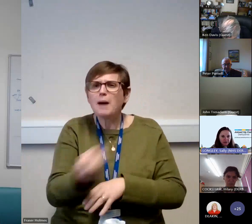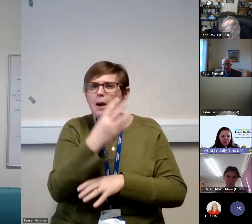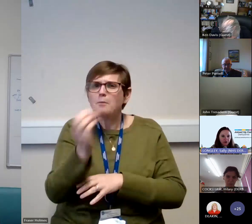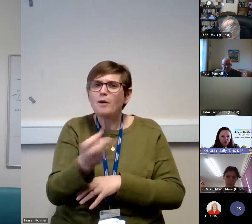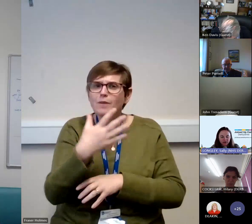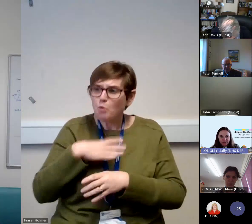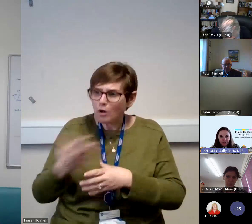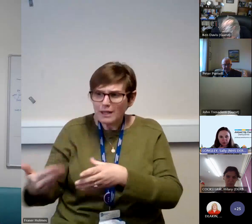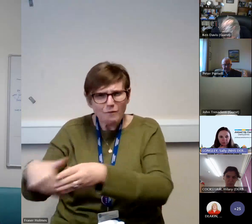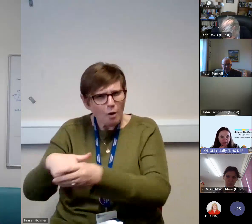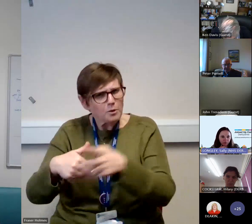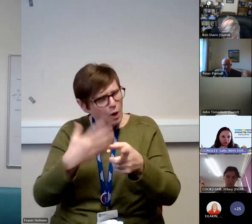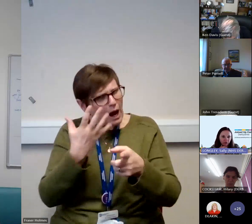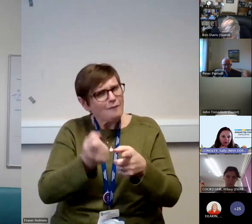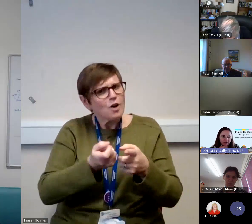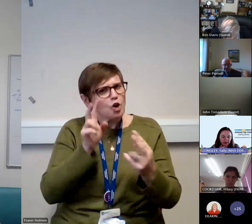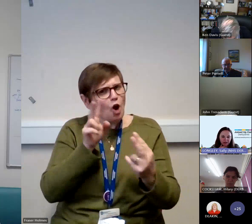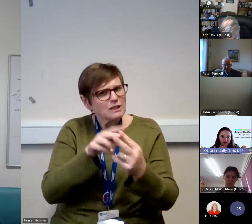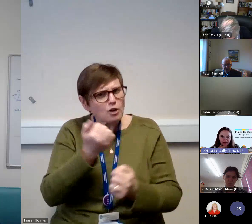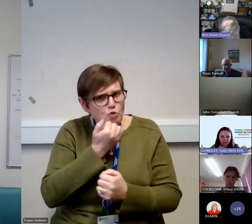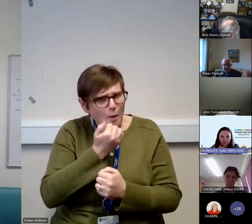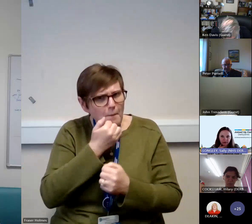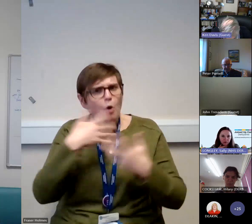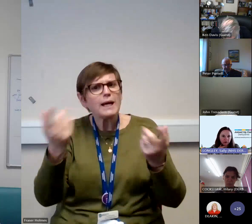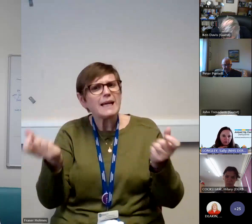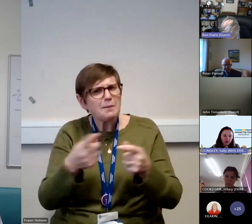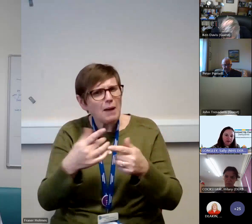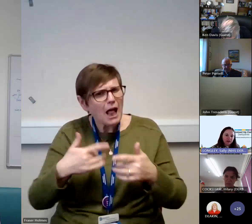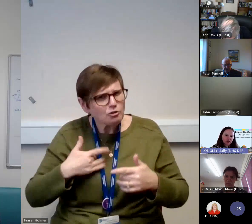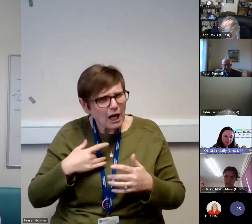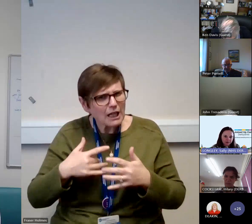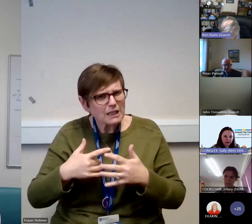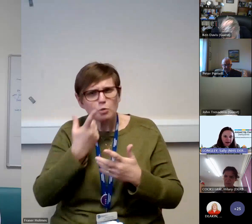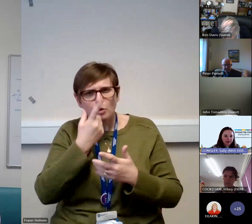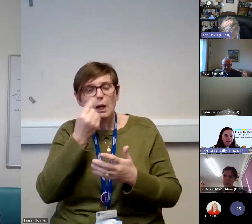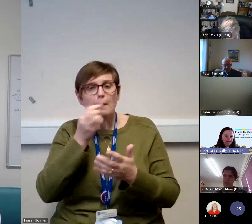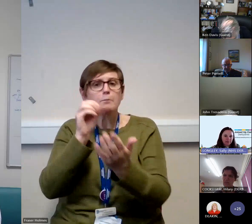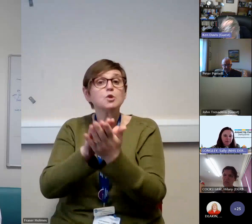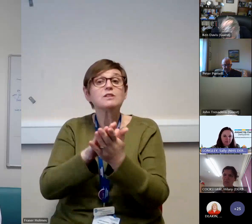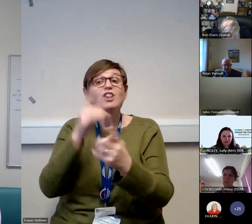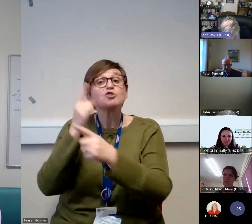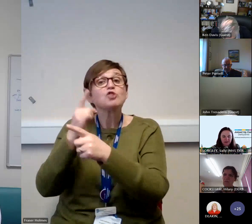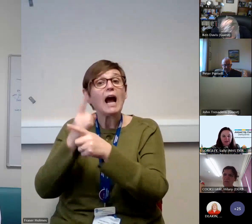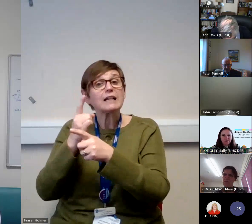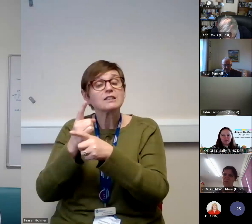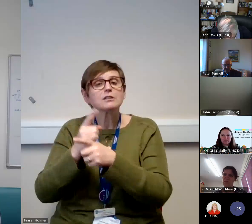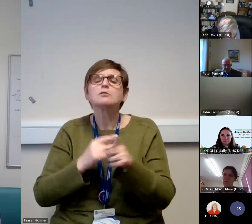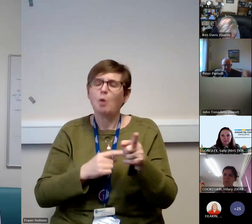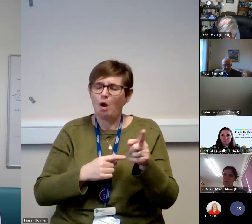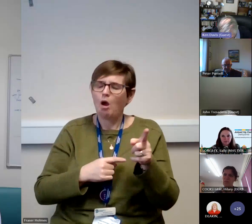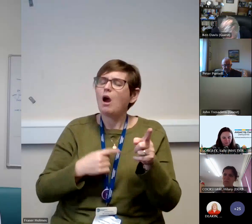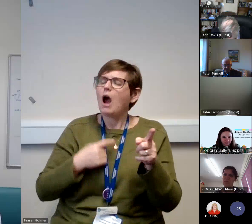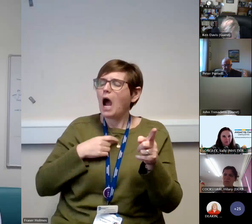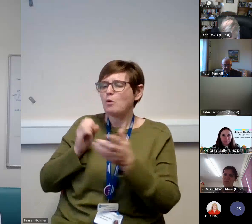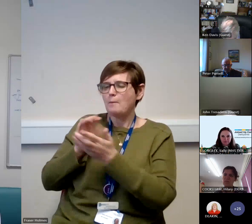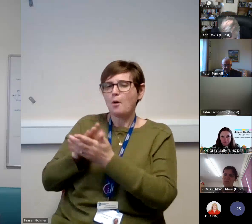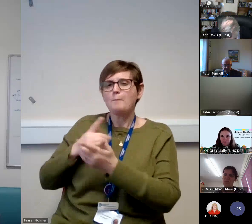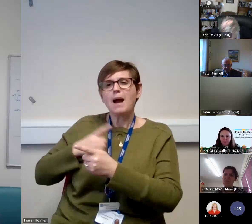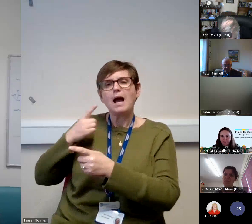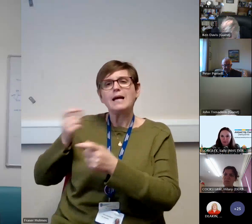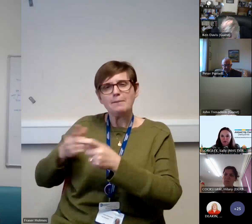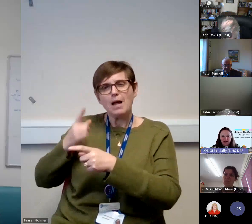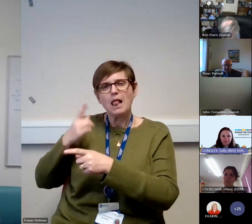involved, is there a contact number or email address or something that we could put in the chat for that? Yeah, I'll just drop my email address into the chat